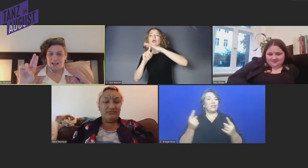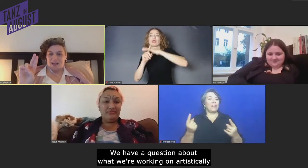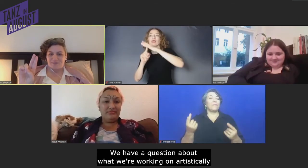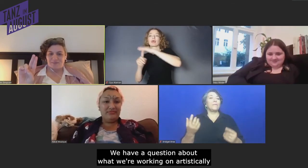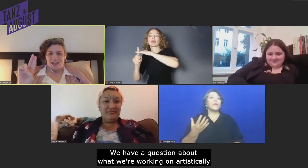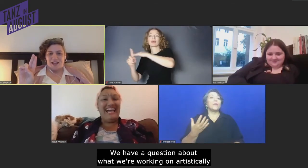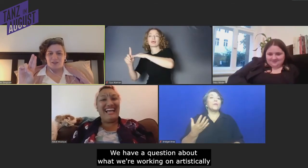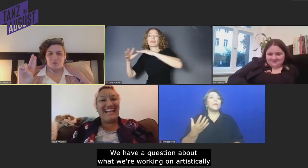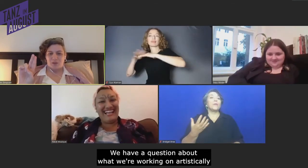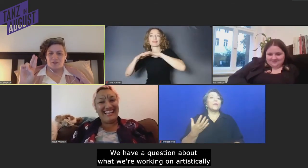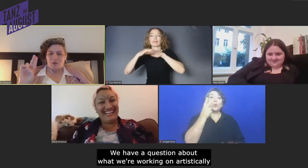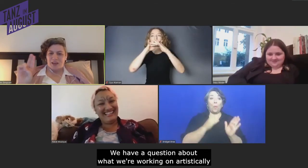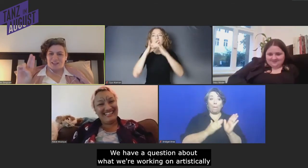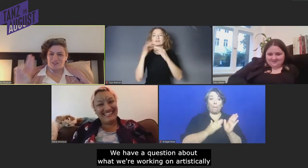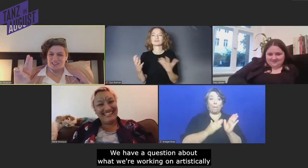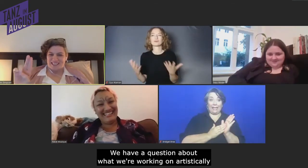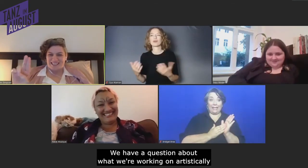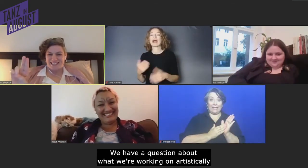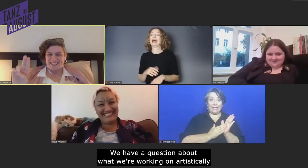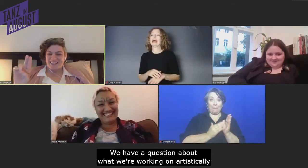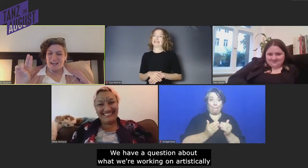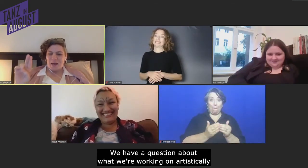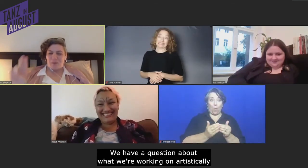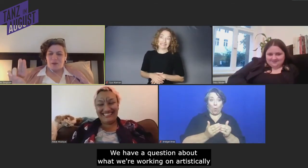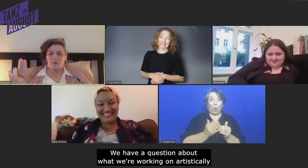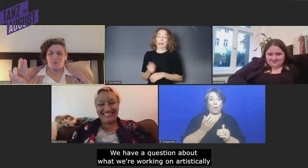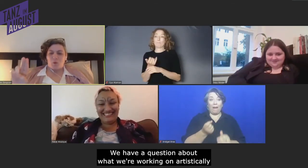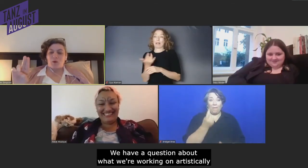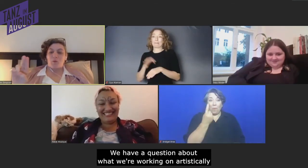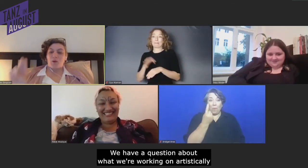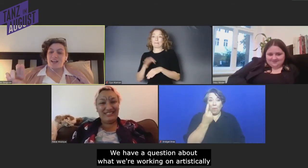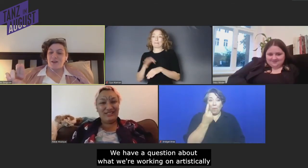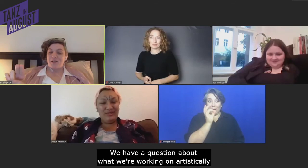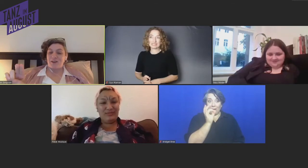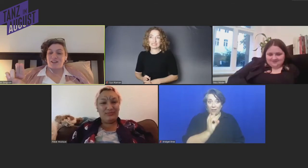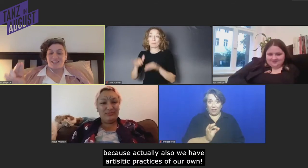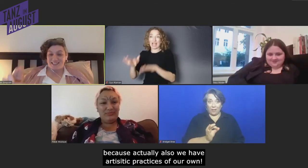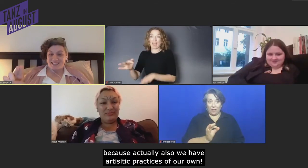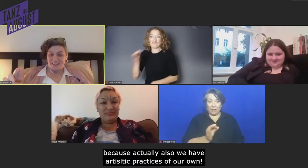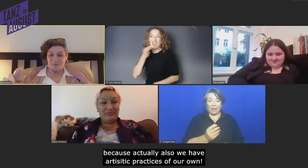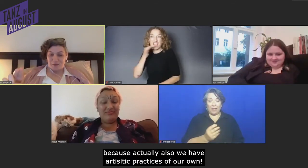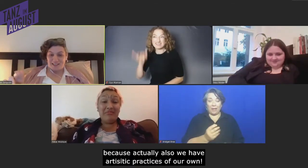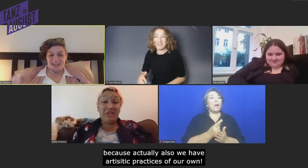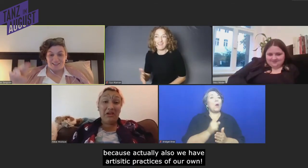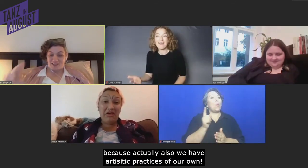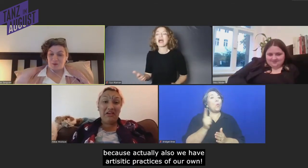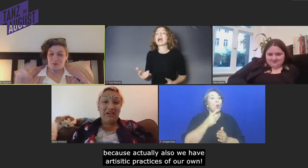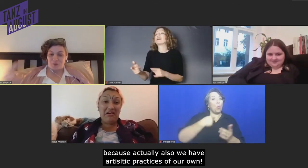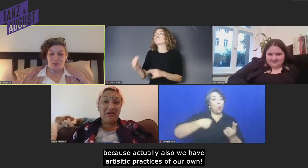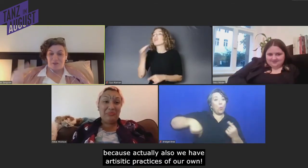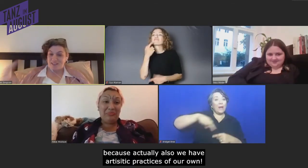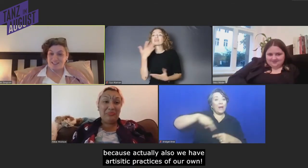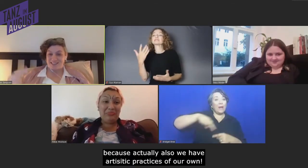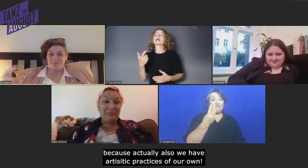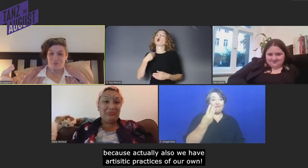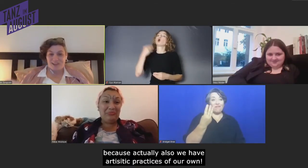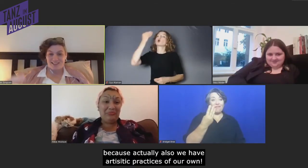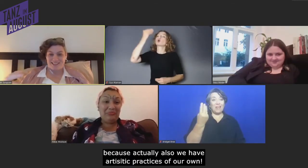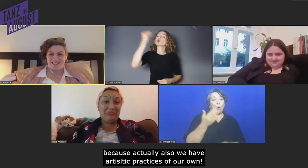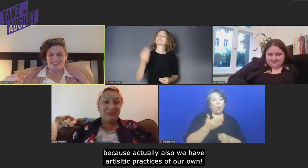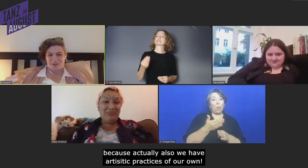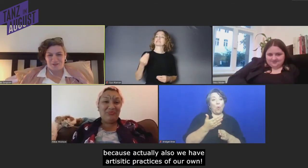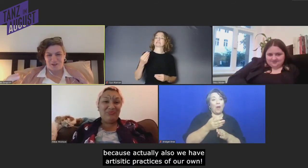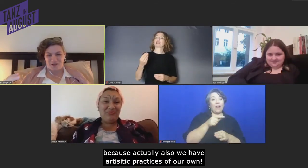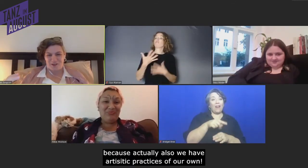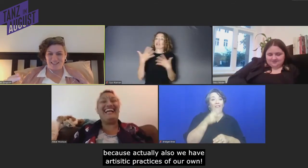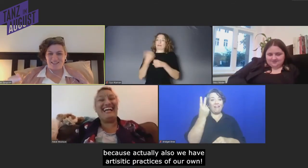exact, and we have a question about what we're working on artistically, because actually also we have artistic practices